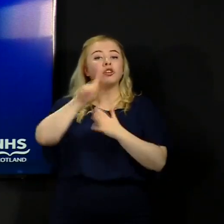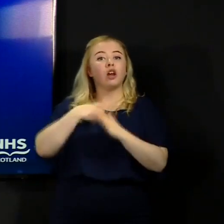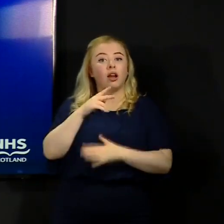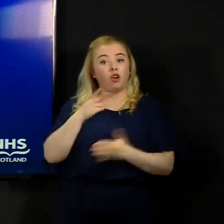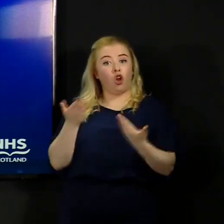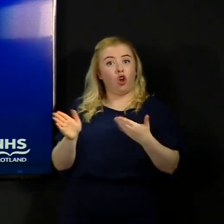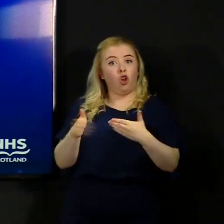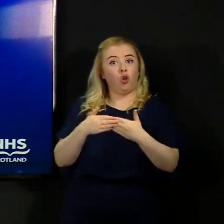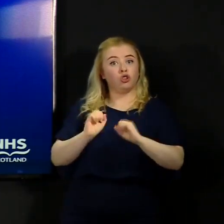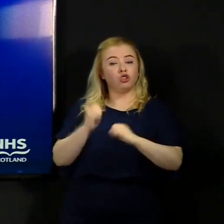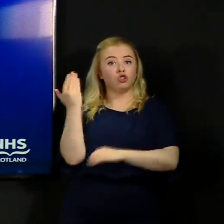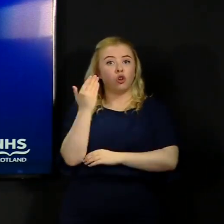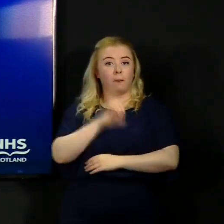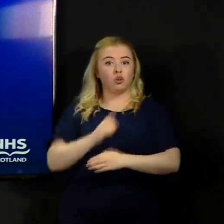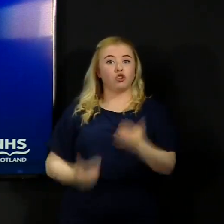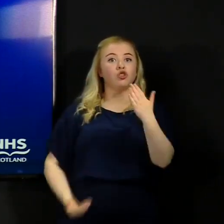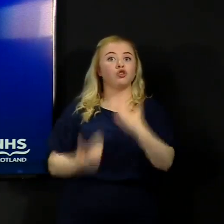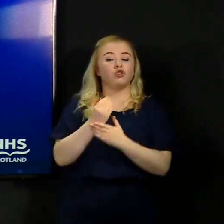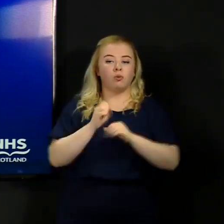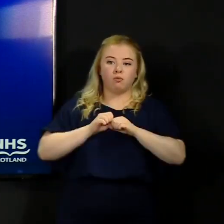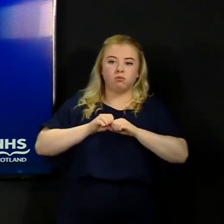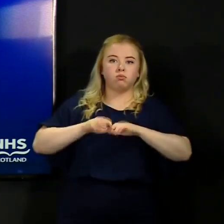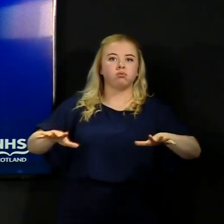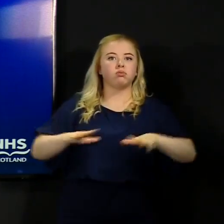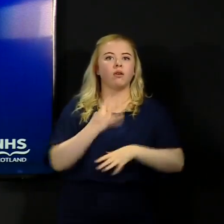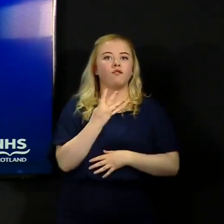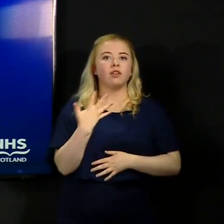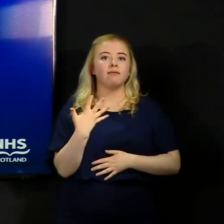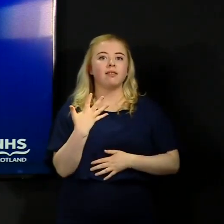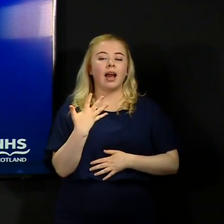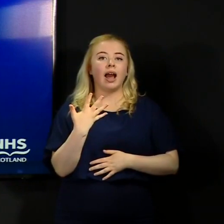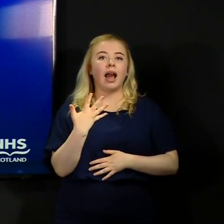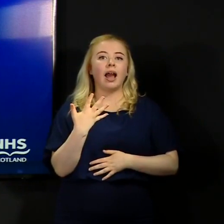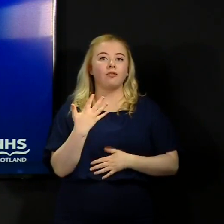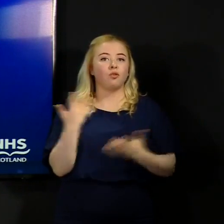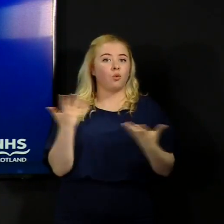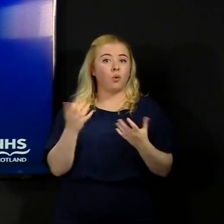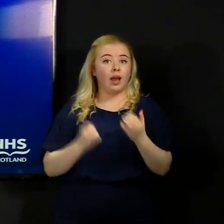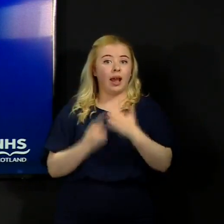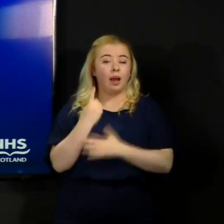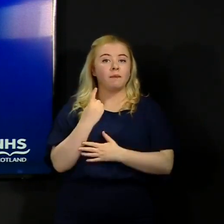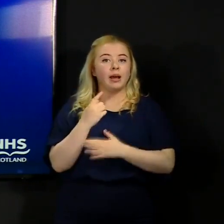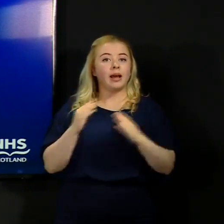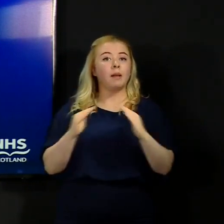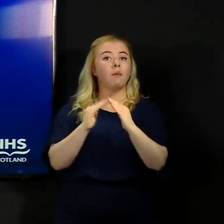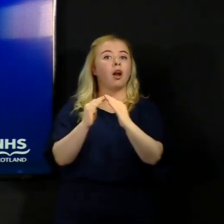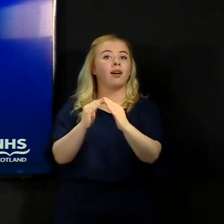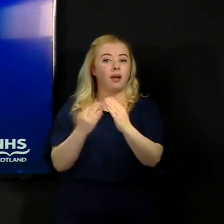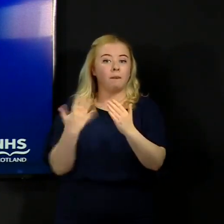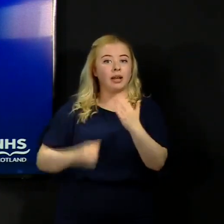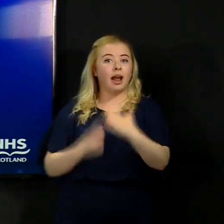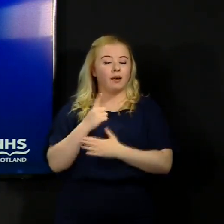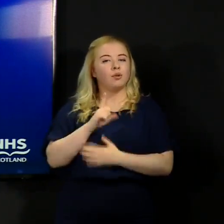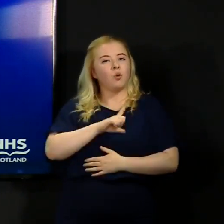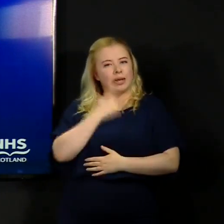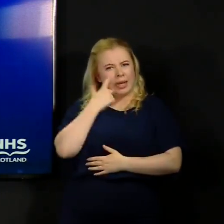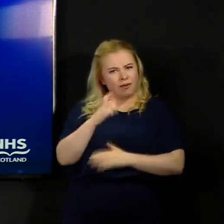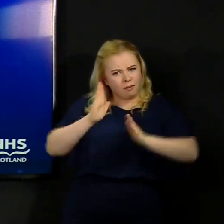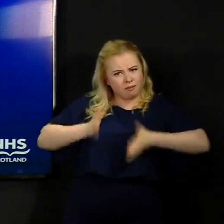closed its schools because it has a new outbreak of 45 cases in a market. So we have to be very, very